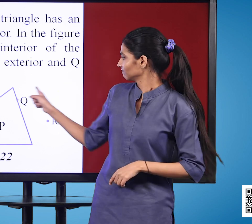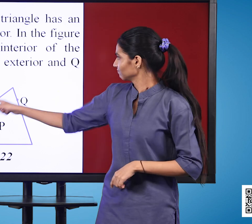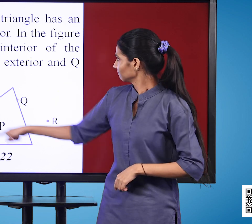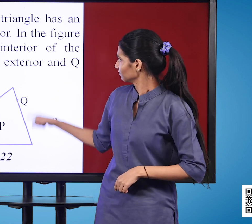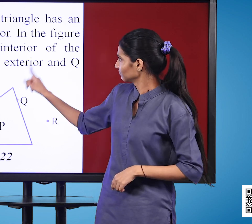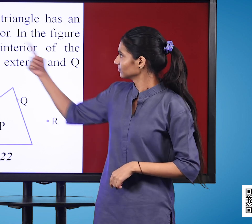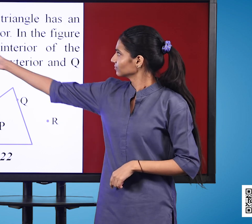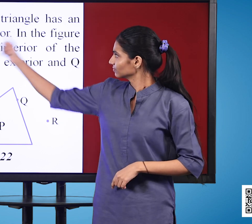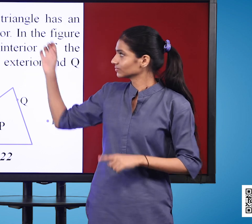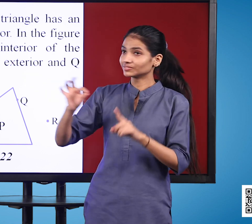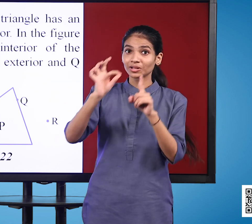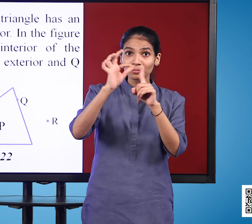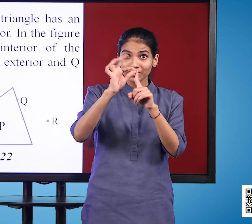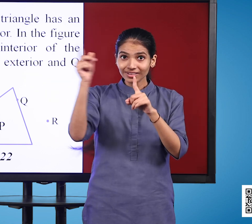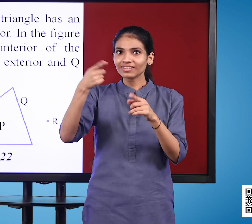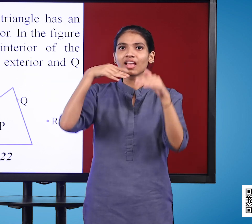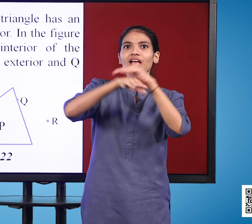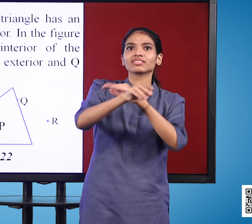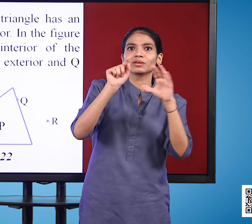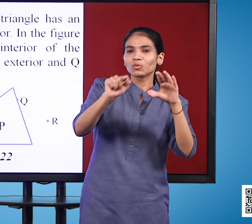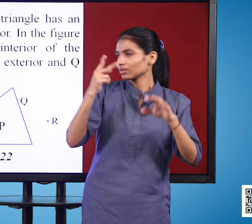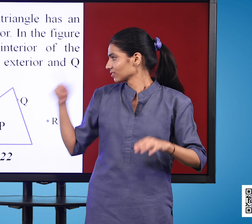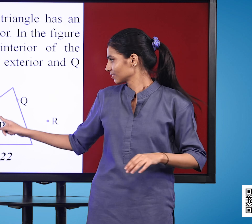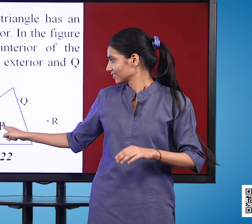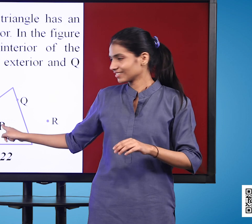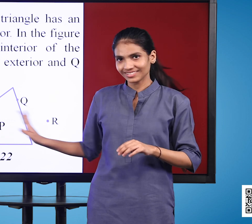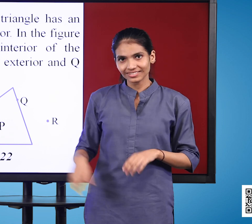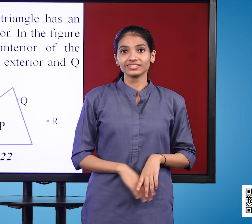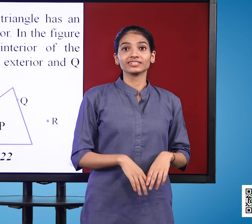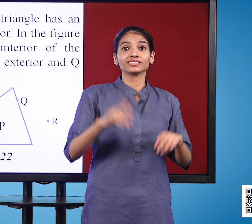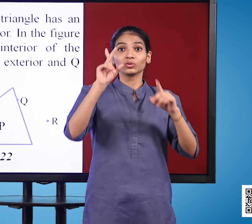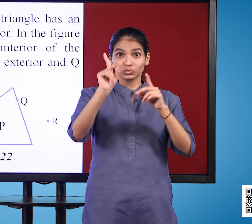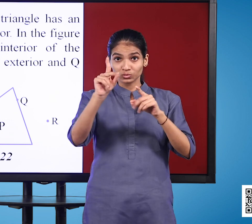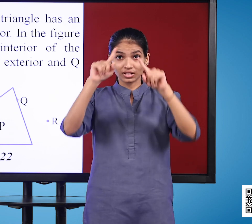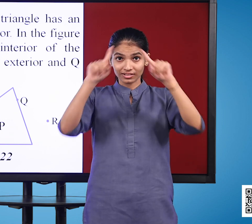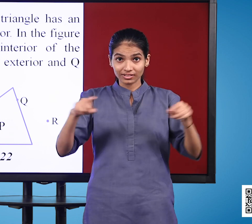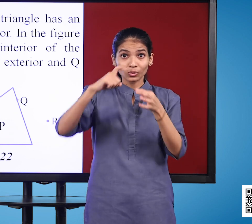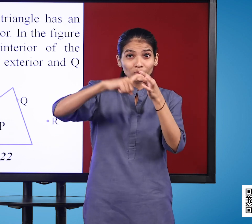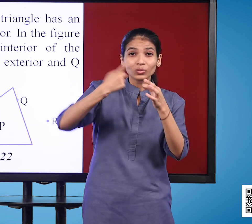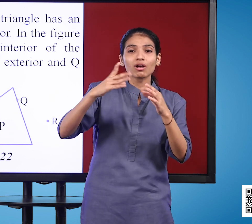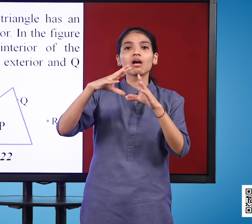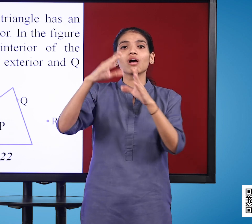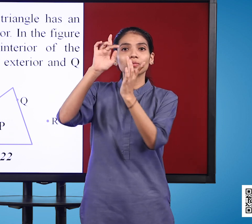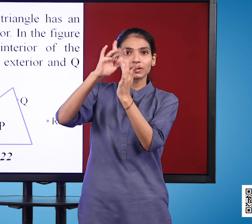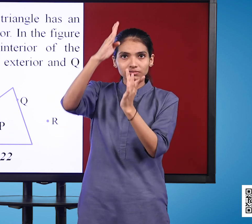In the figure 4.22, P is in the interior of the triangle,